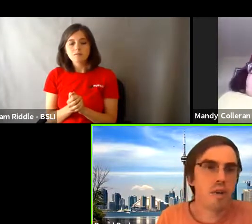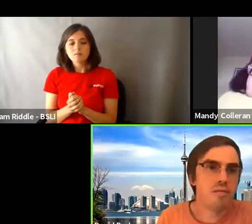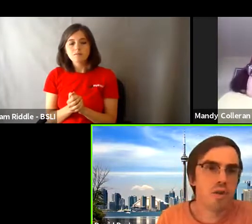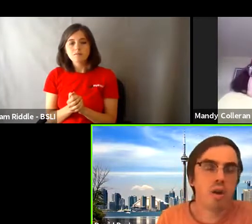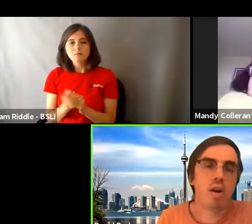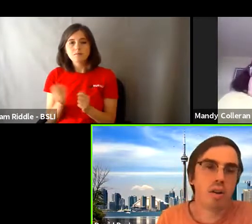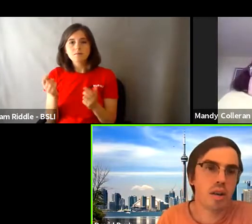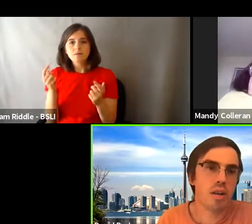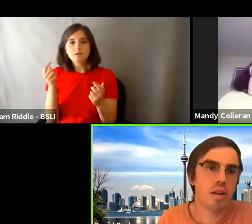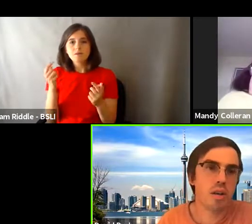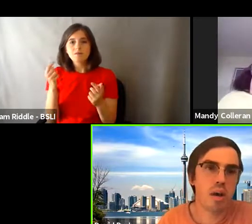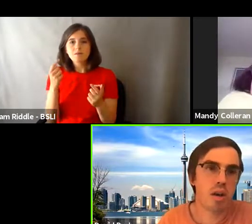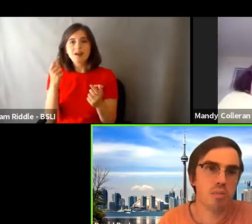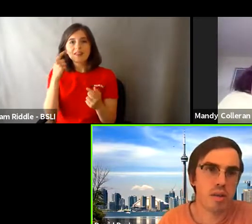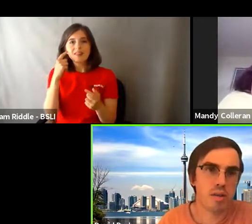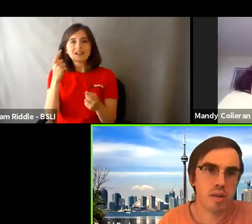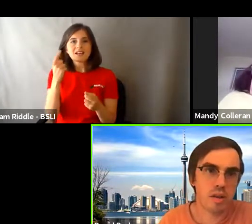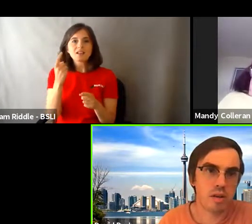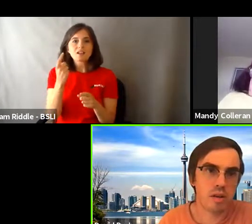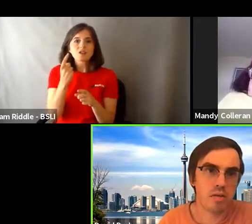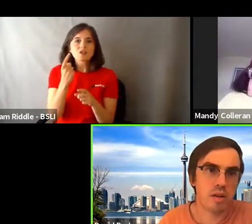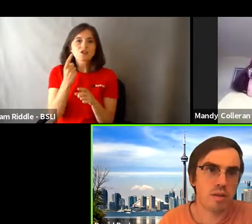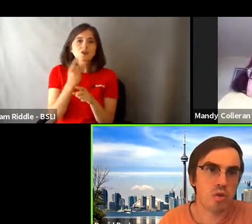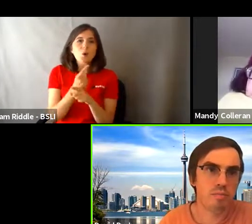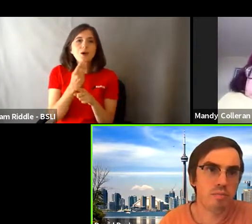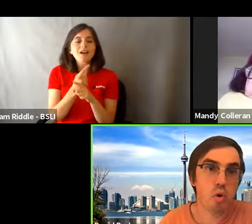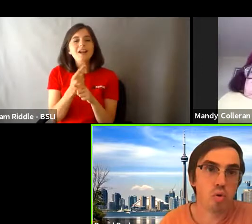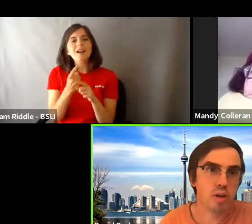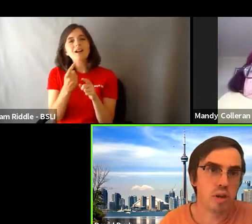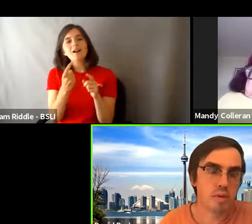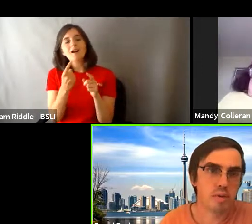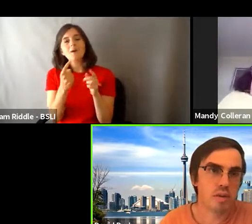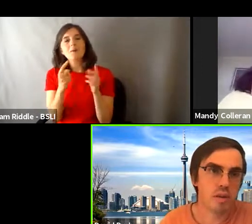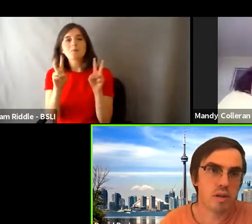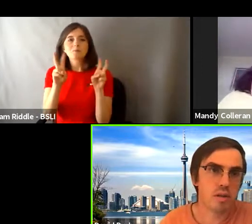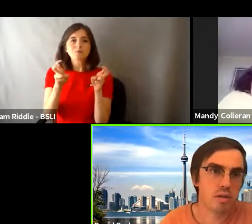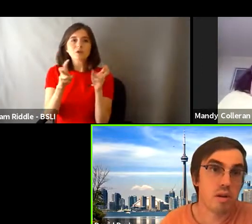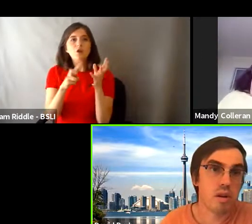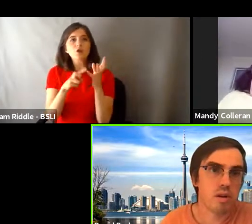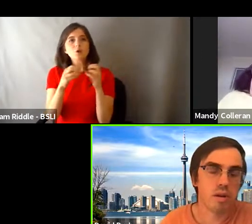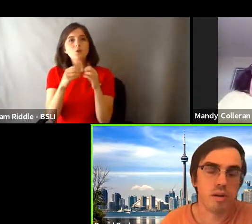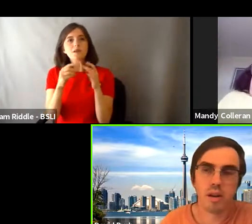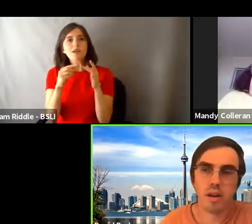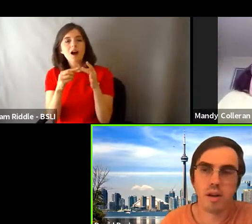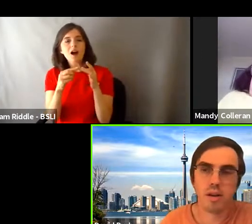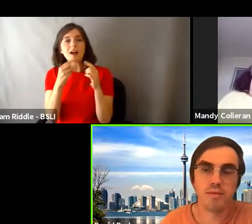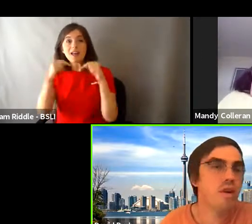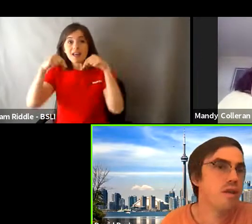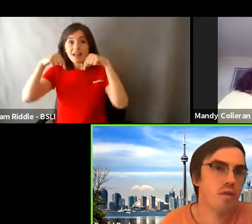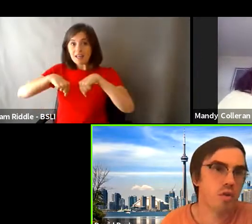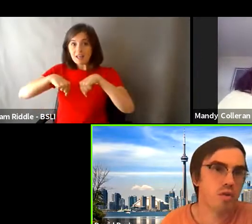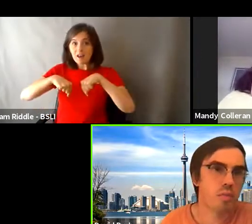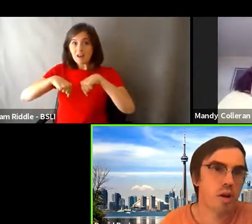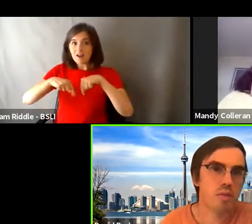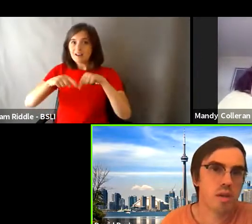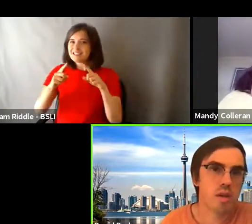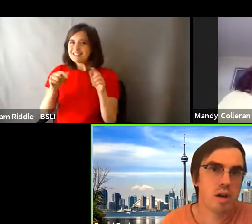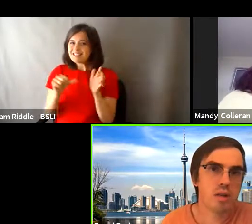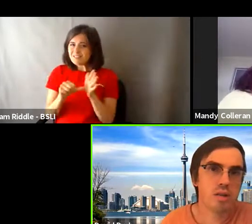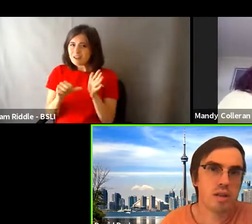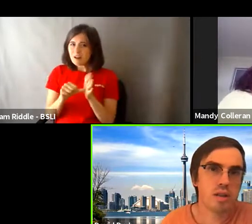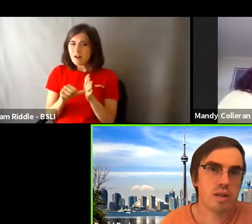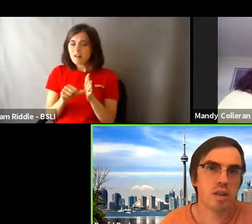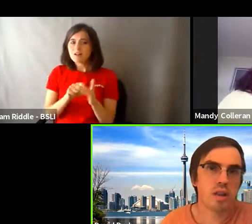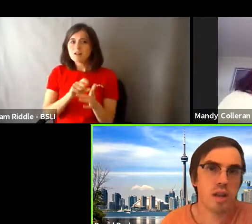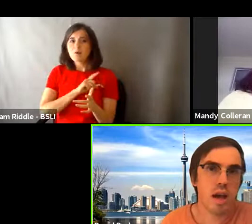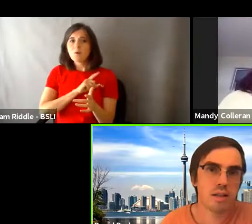I find talking about basic income and sort of polling about basic income here is very difficult, partly